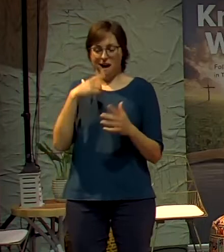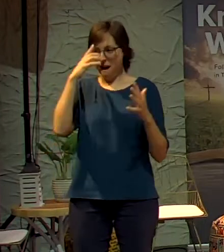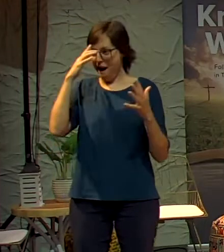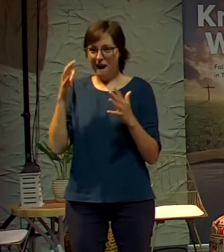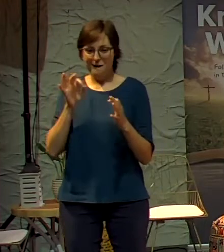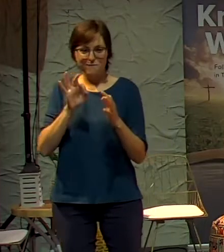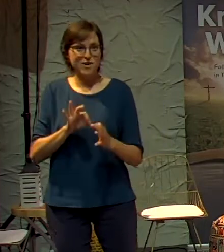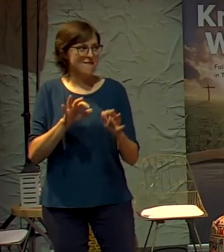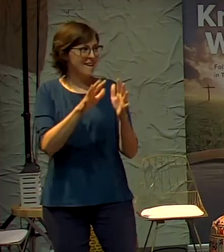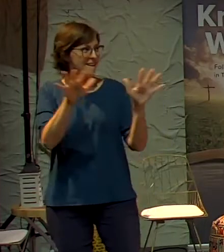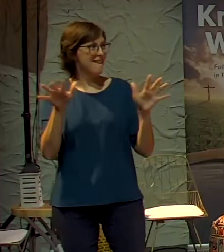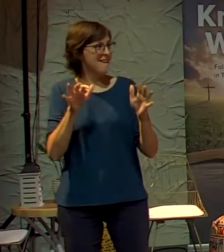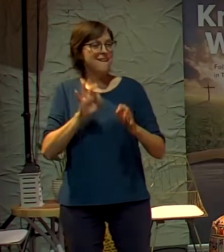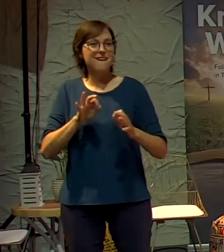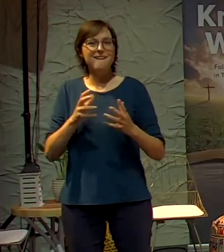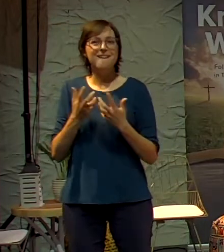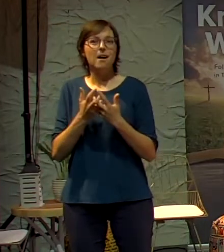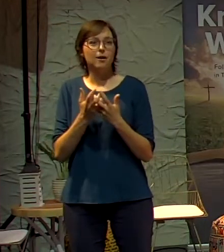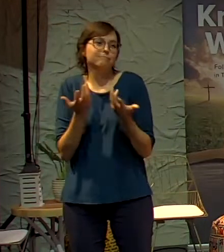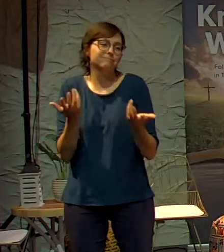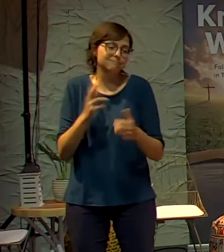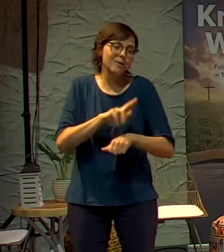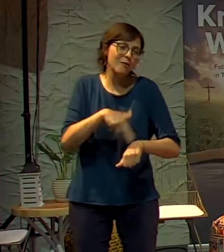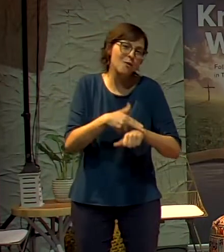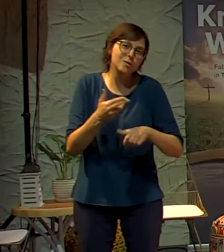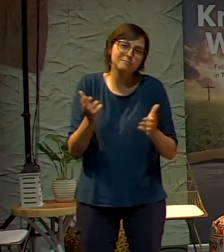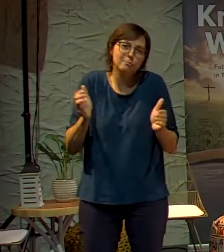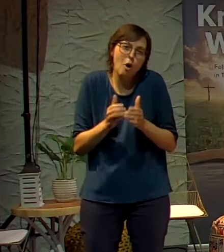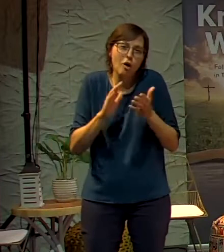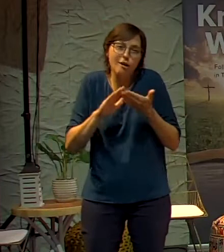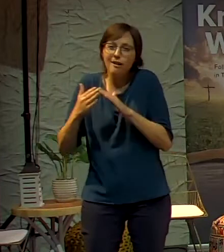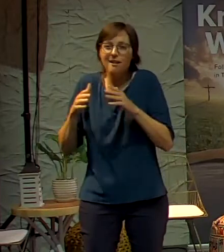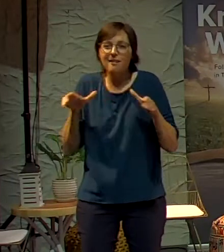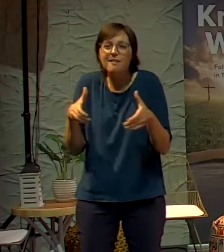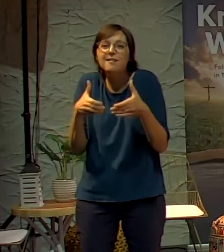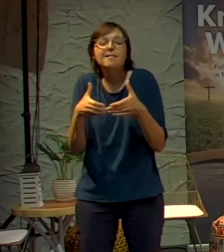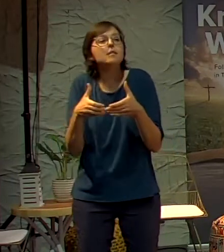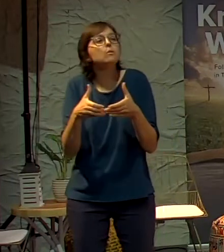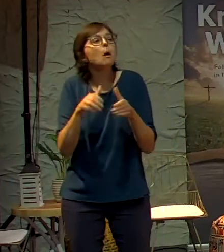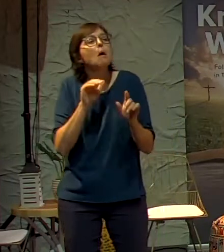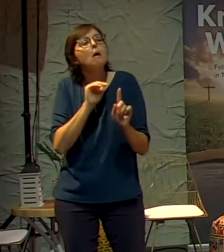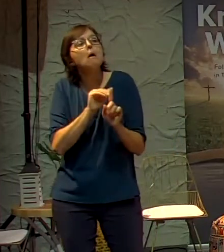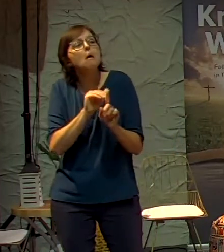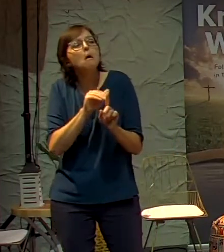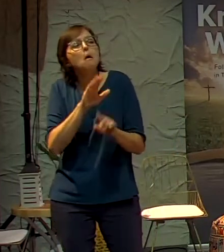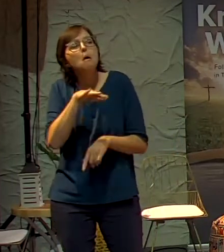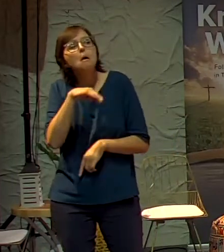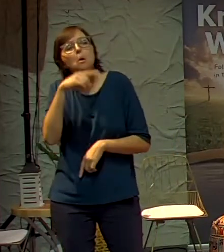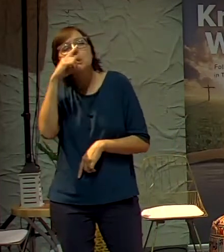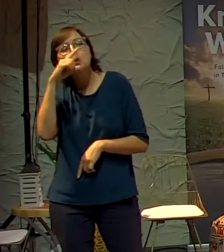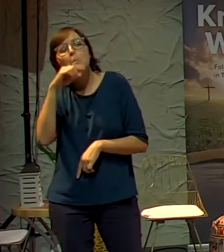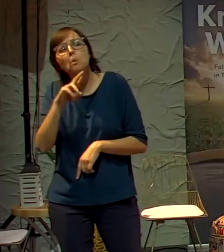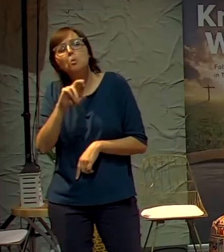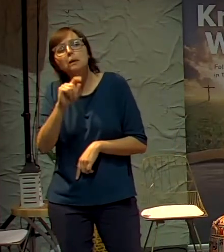is perfect for us, right? Of course, we were tiny. And so I reach out to them and say, hey, you guys rent this by